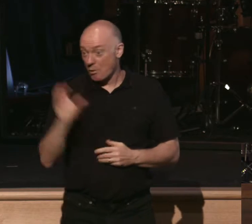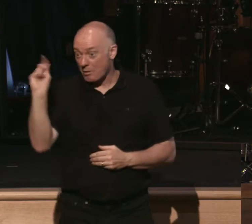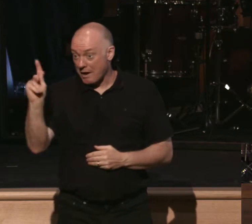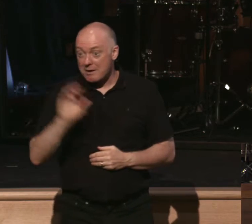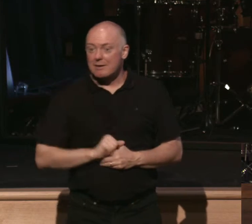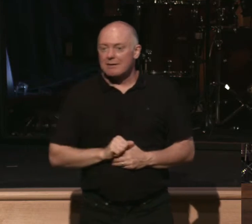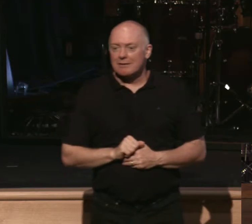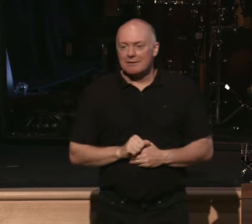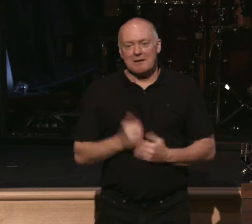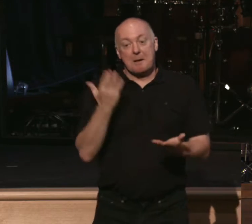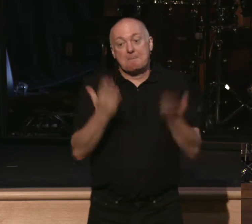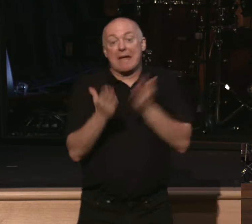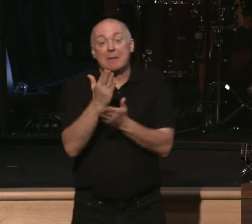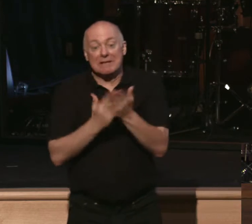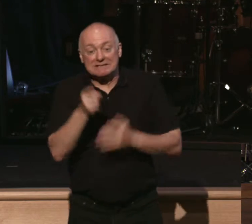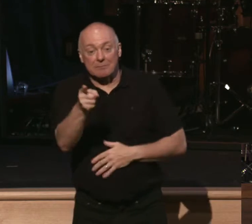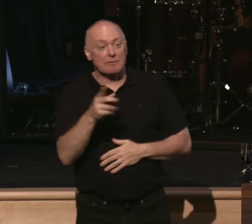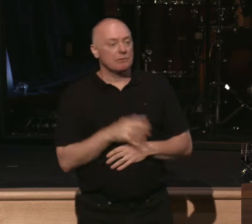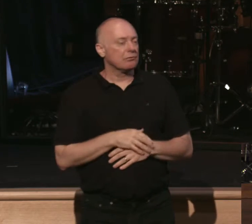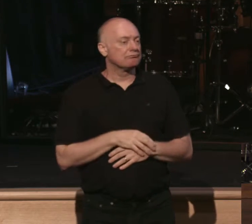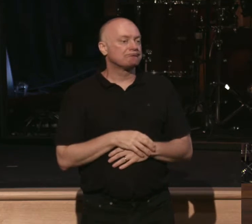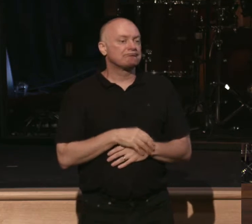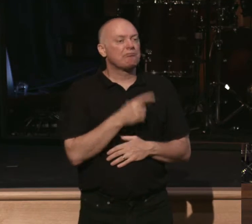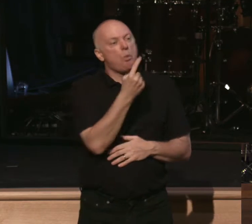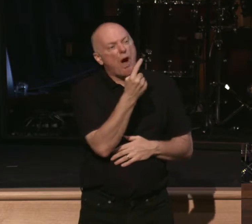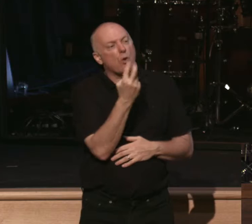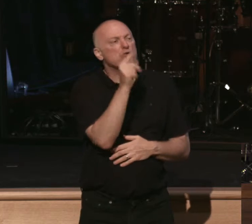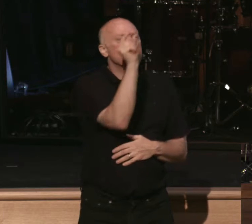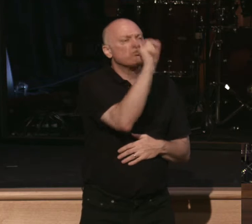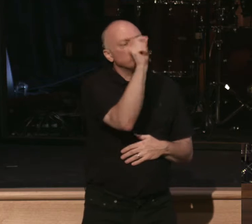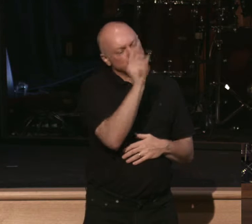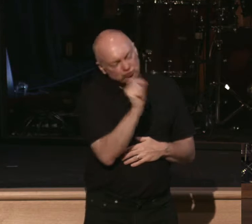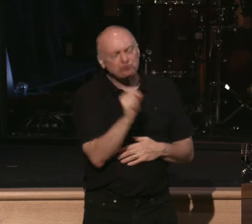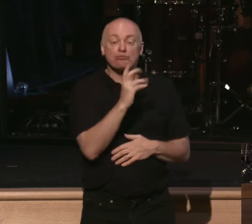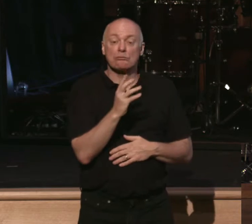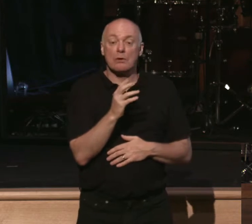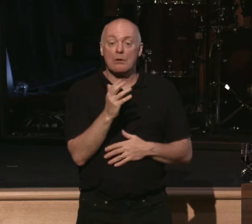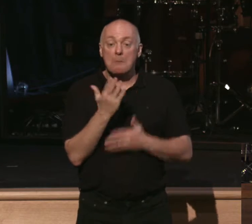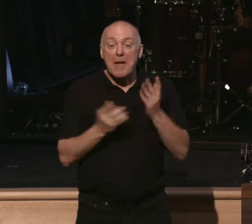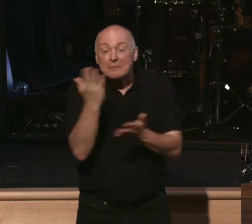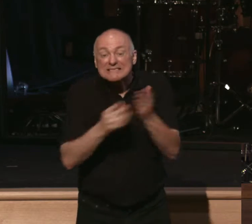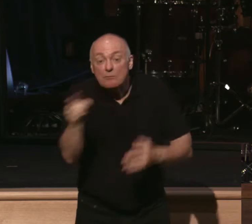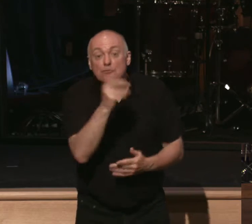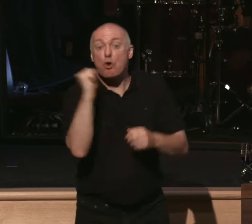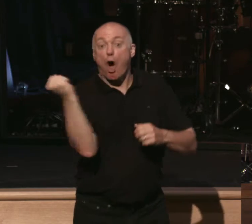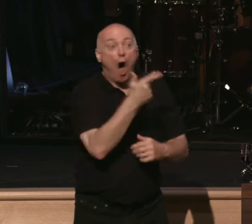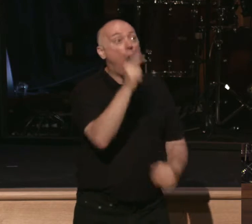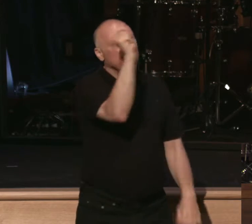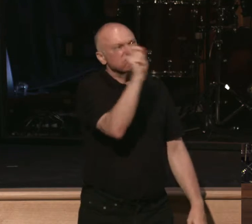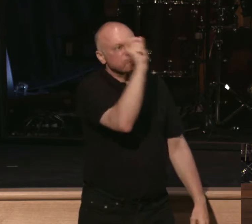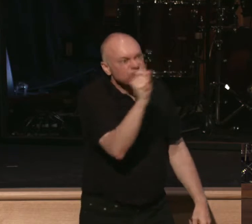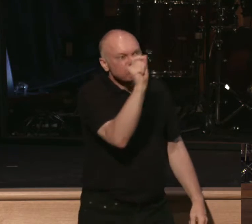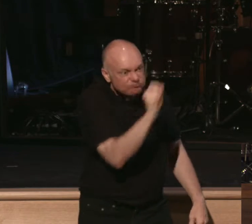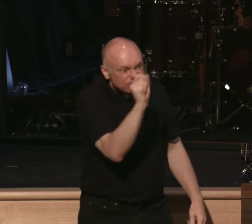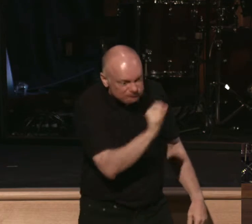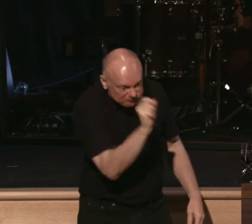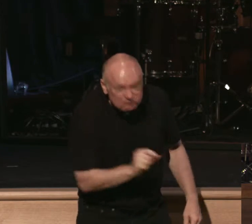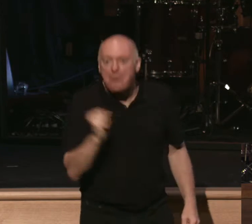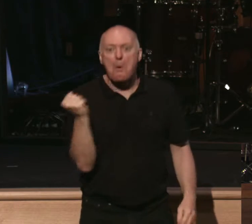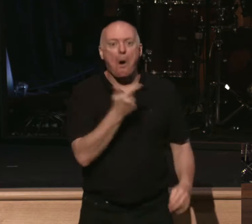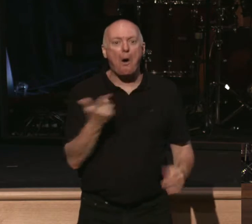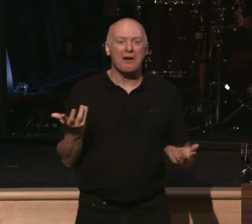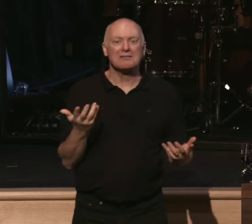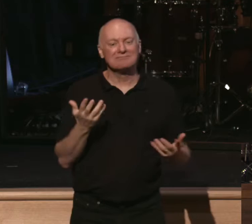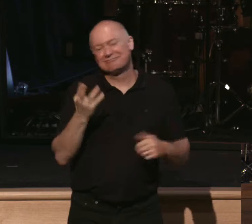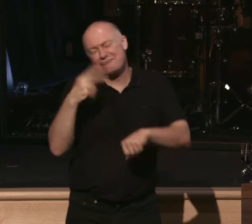Okay, so there's maybe some of us that circled a couple of those things. There's some of us that have circled all of those things. And